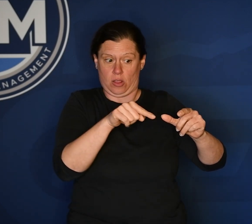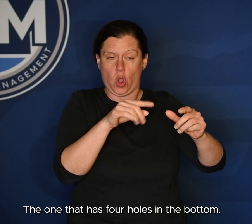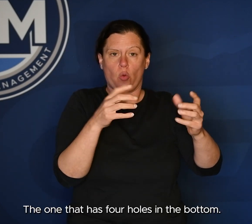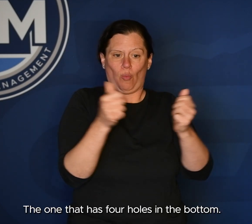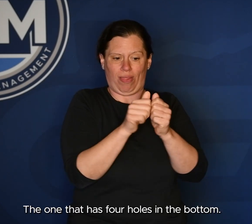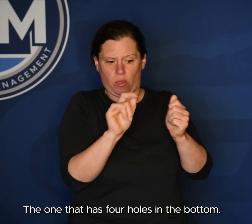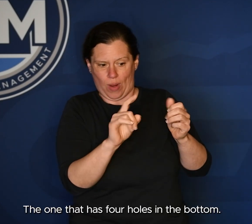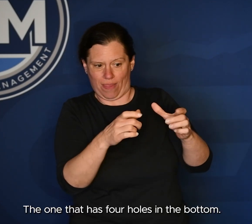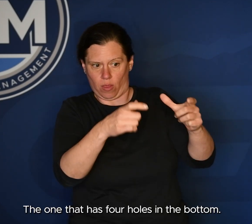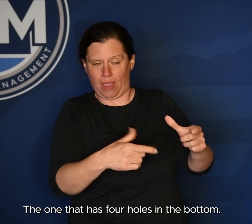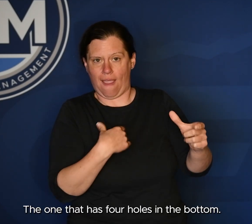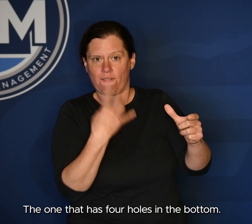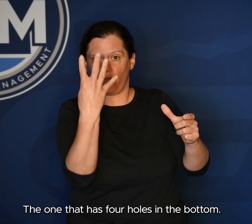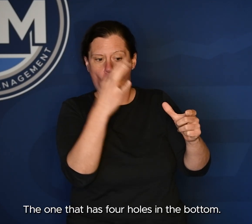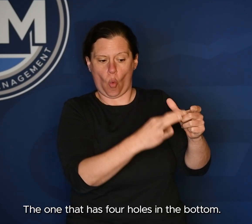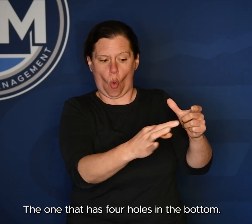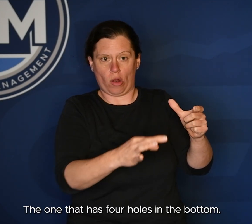the one that has 4 holes in the bottom.